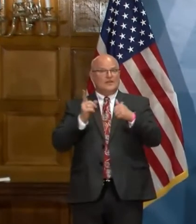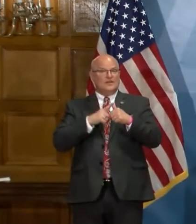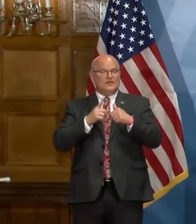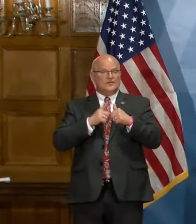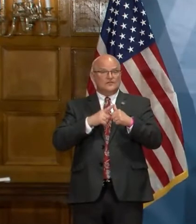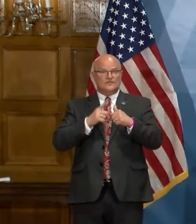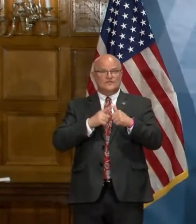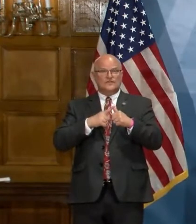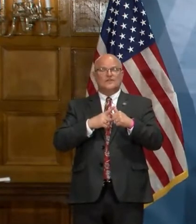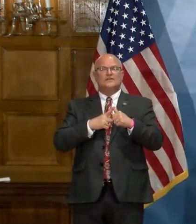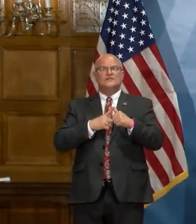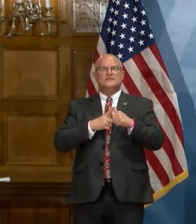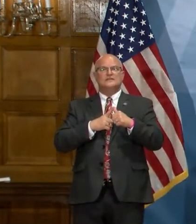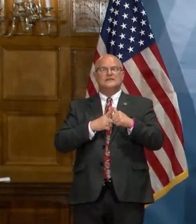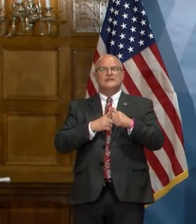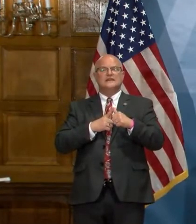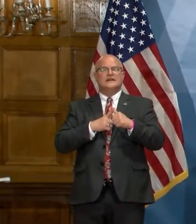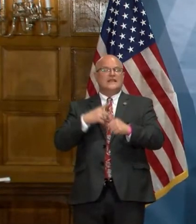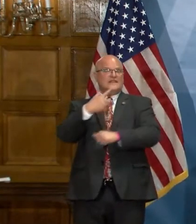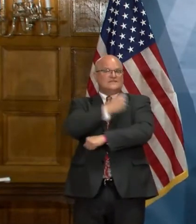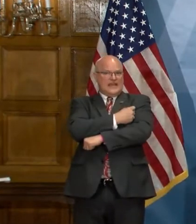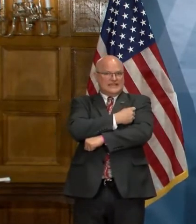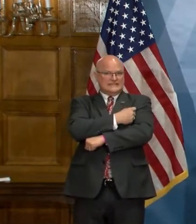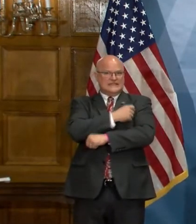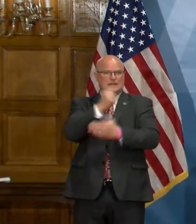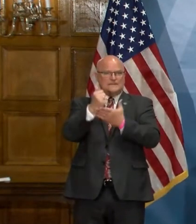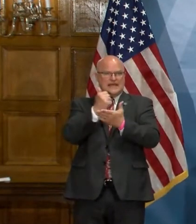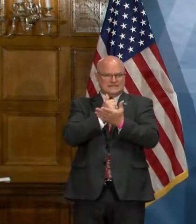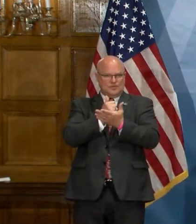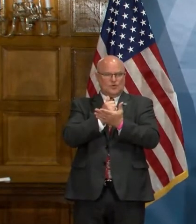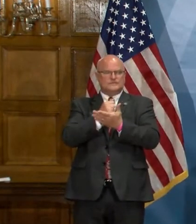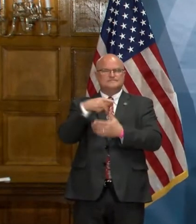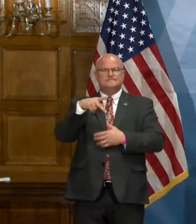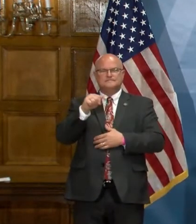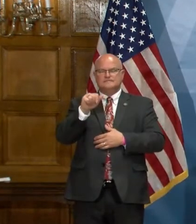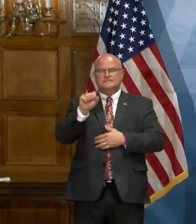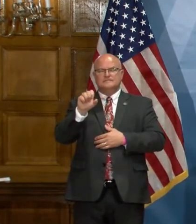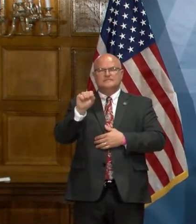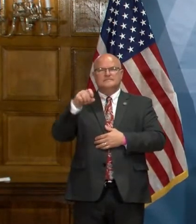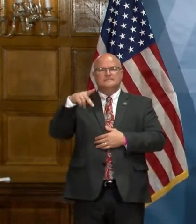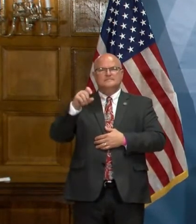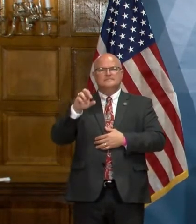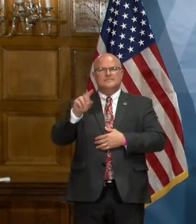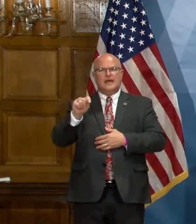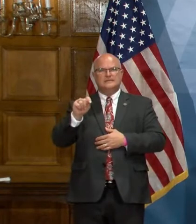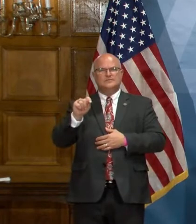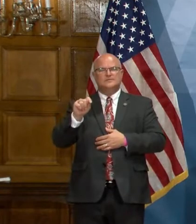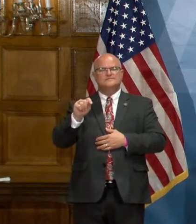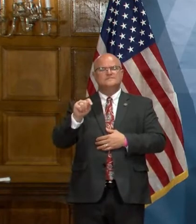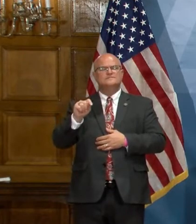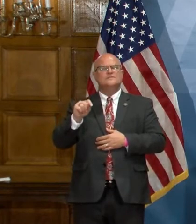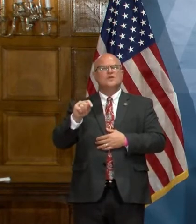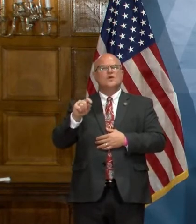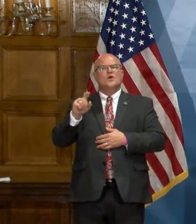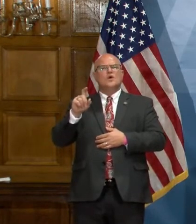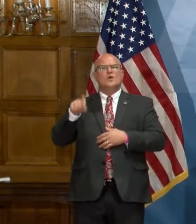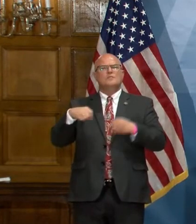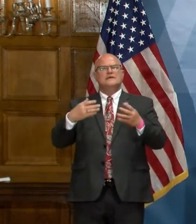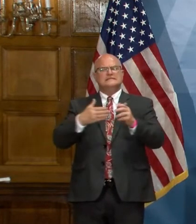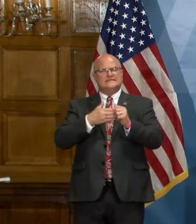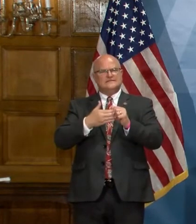the idea of the vaccine passport, I think we have to